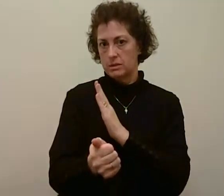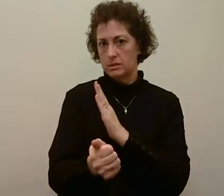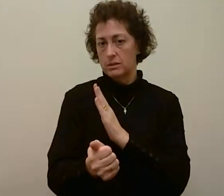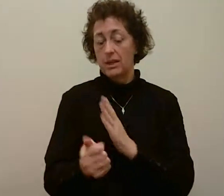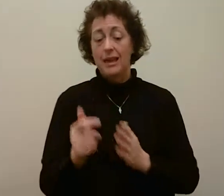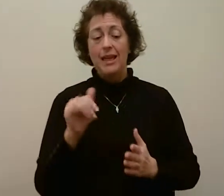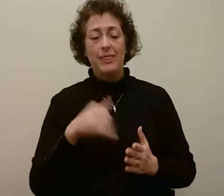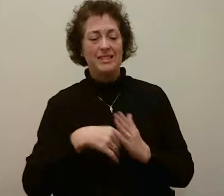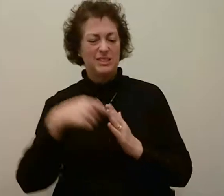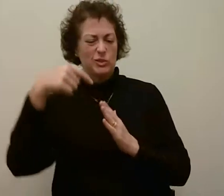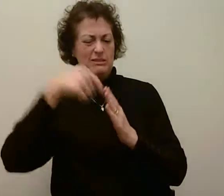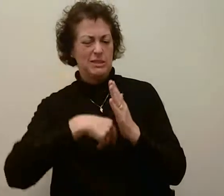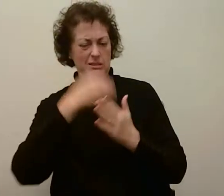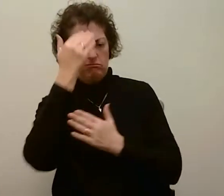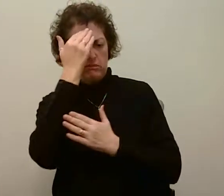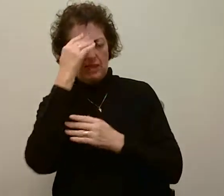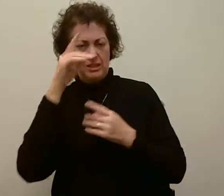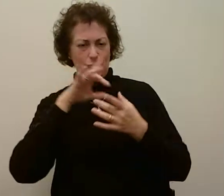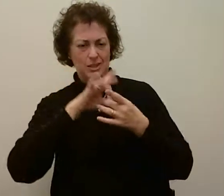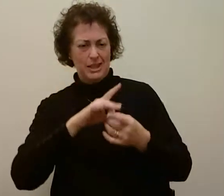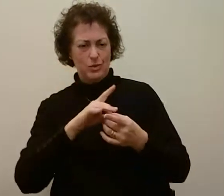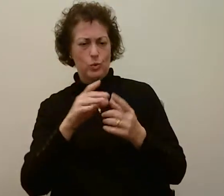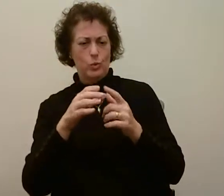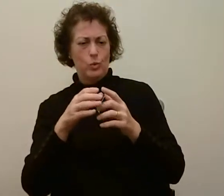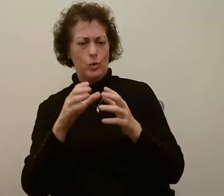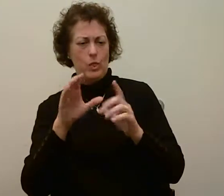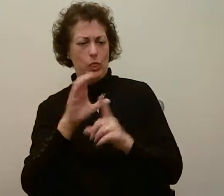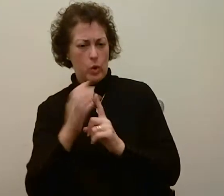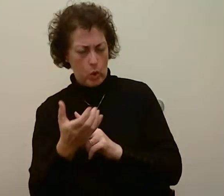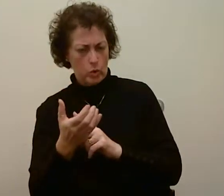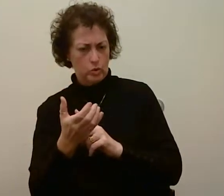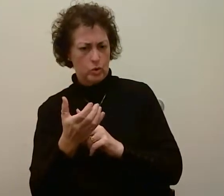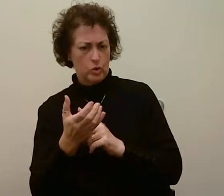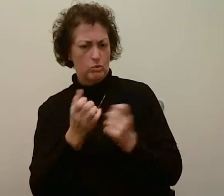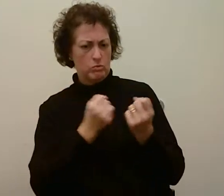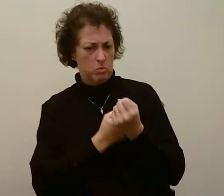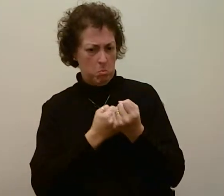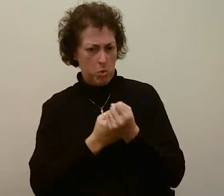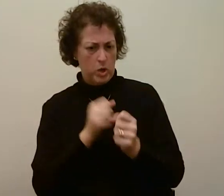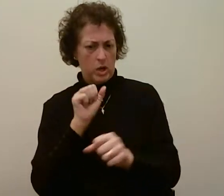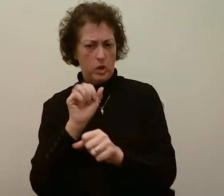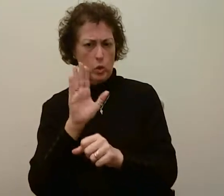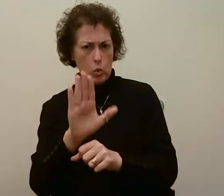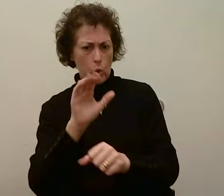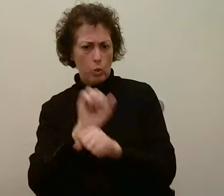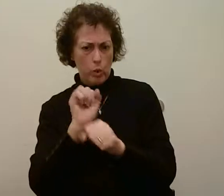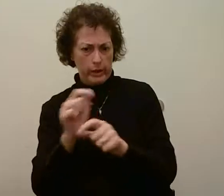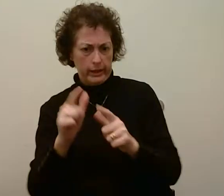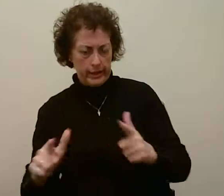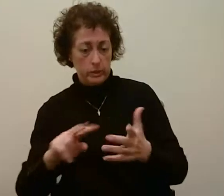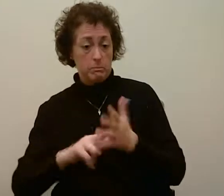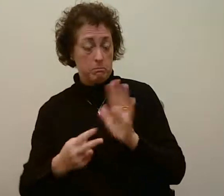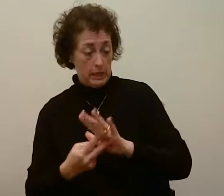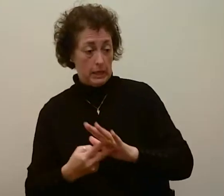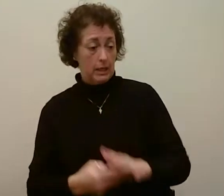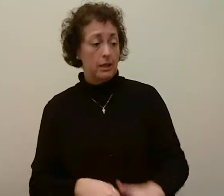deep knowledge of the culture underlying the working languages. So if you are working between English and American Sign Language, that you